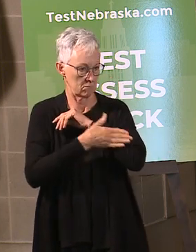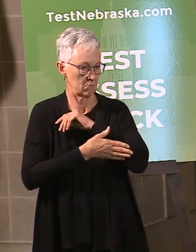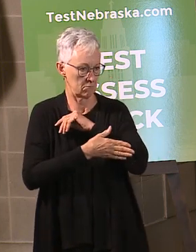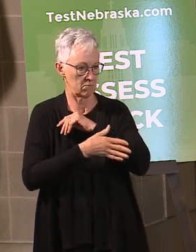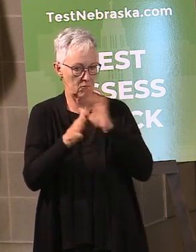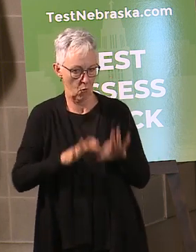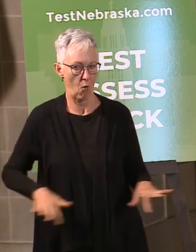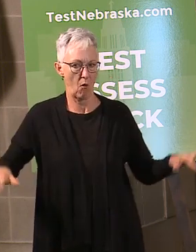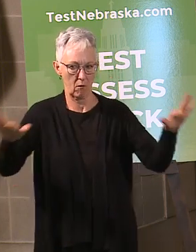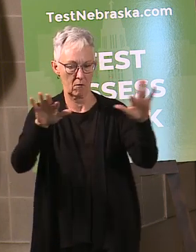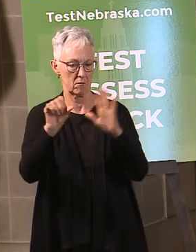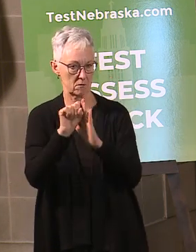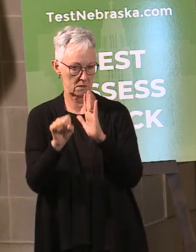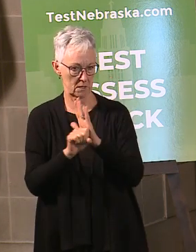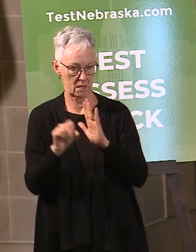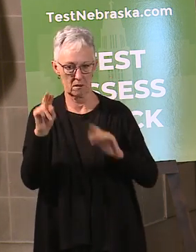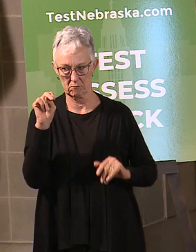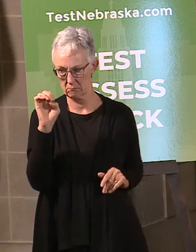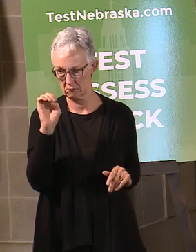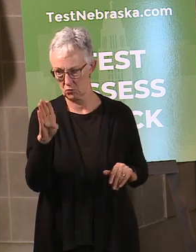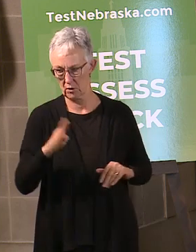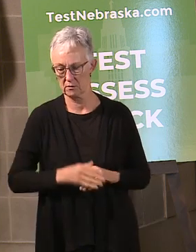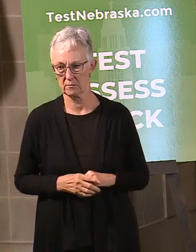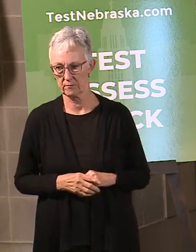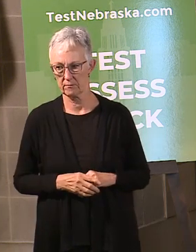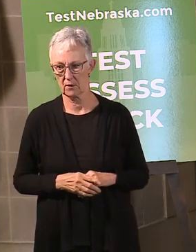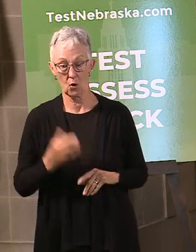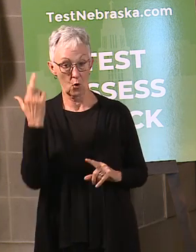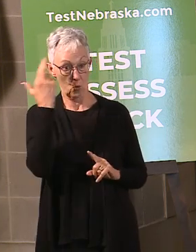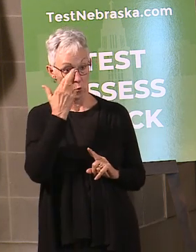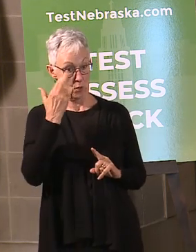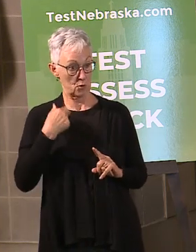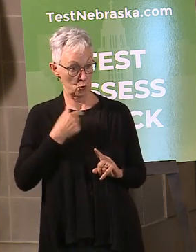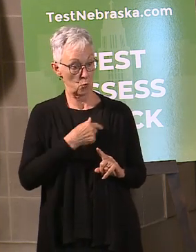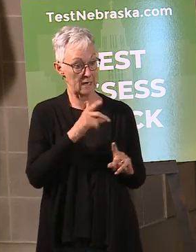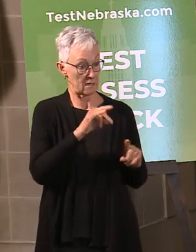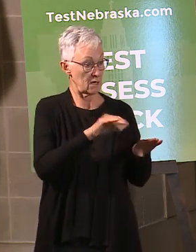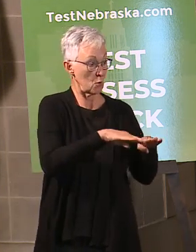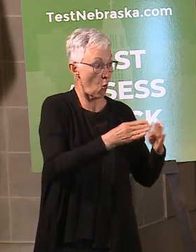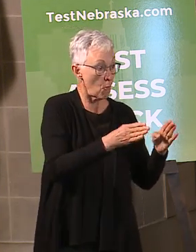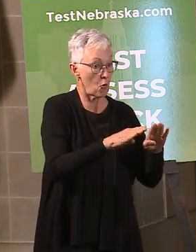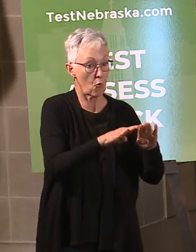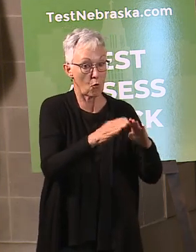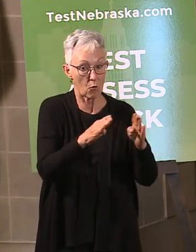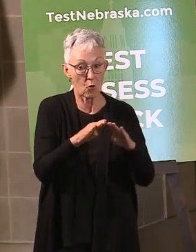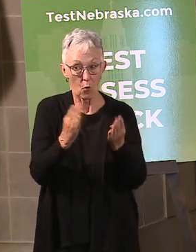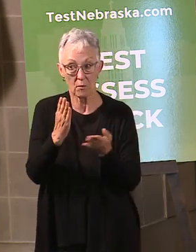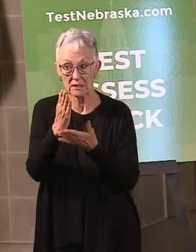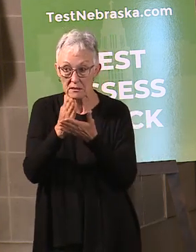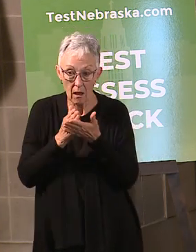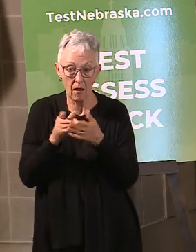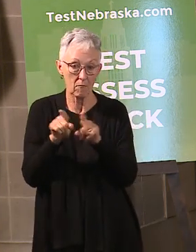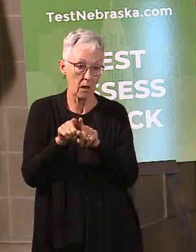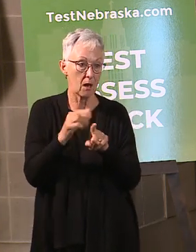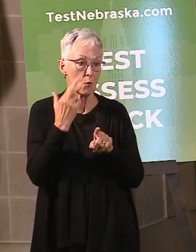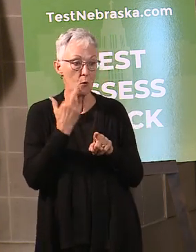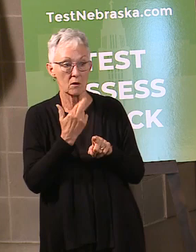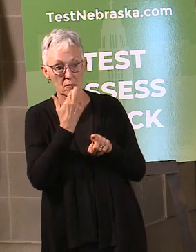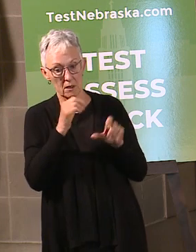that in a way to be able to start taking steps to loosening these restrictions so that we continue to preserve the hospital capacity, our healthcare